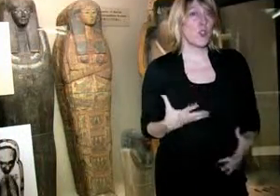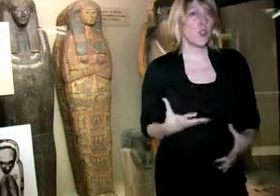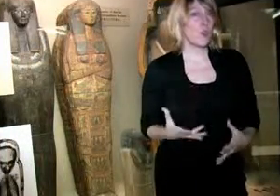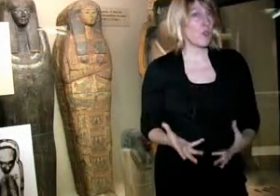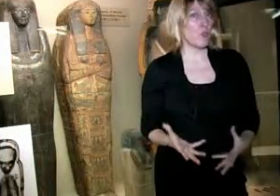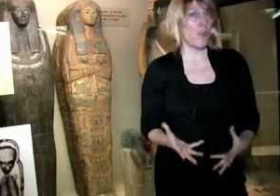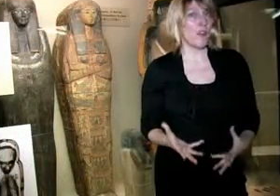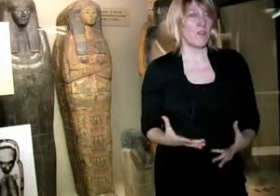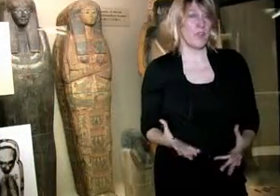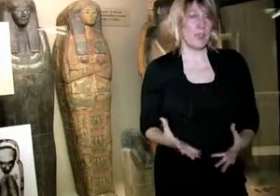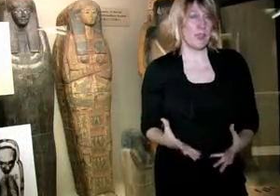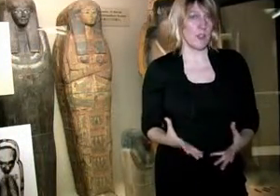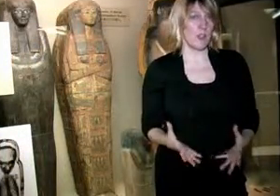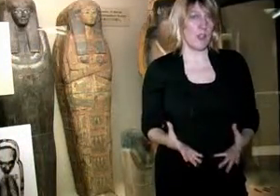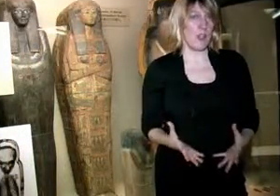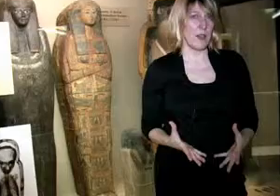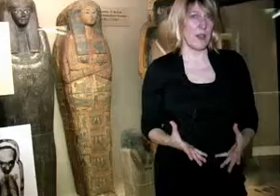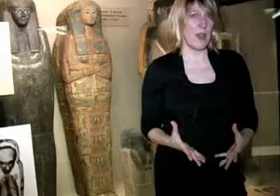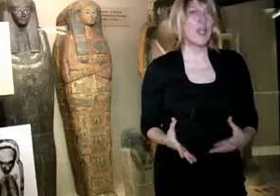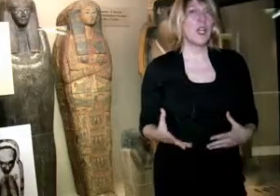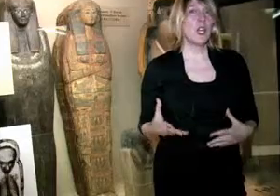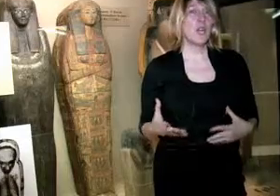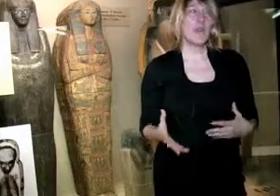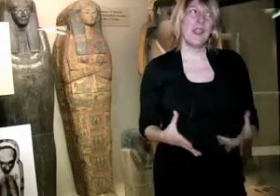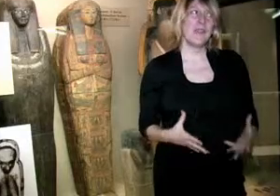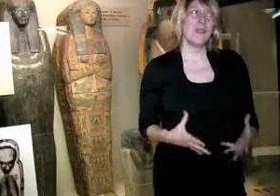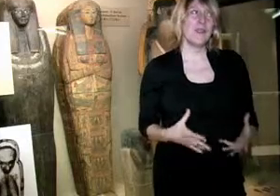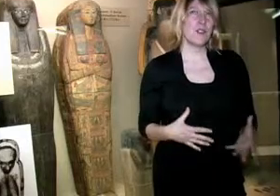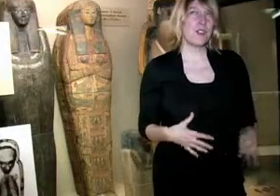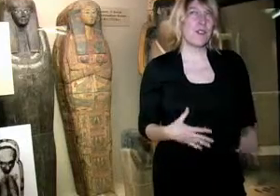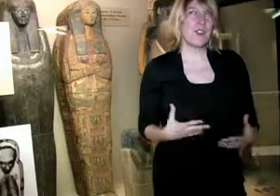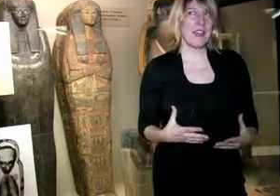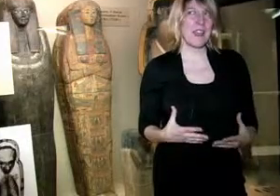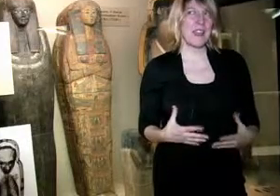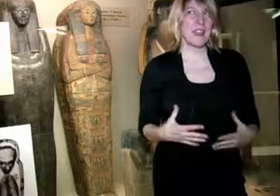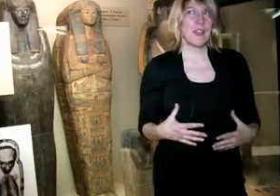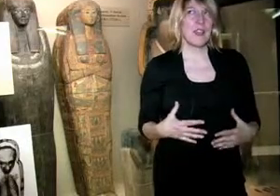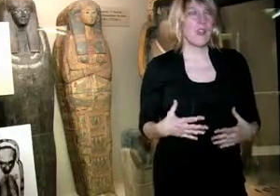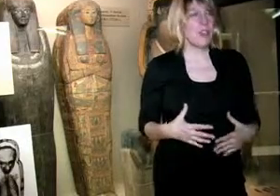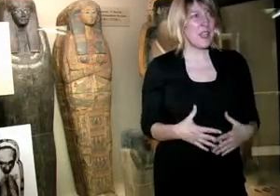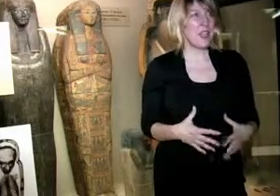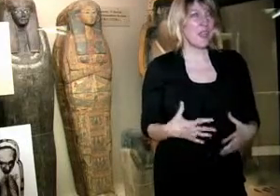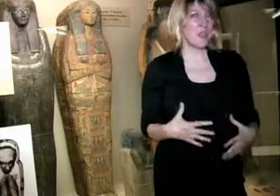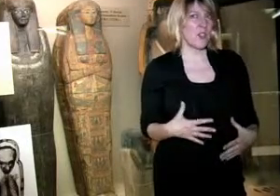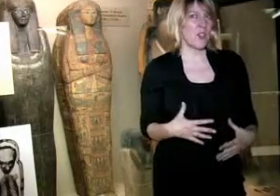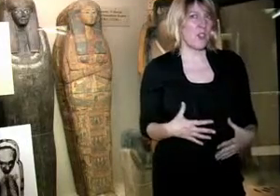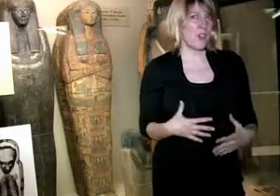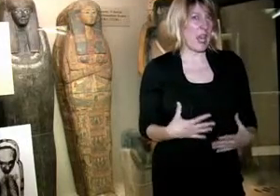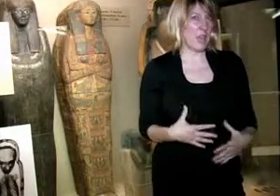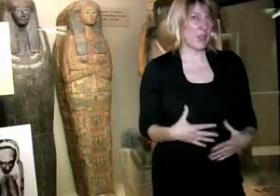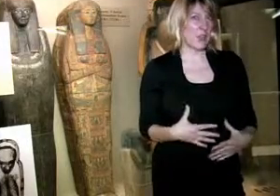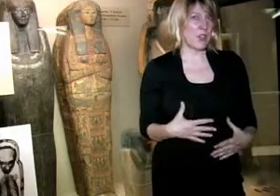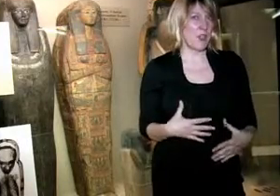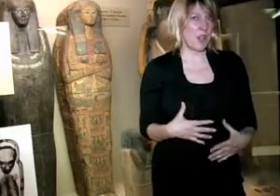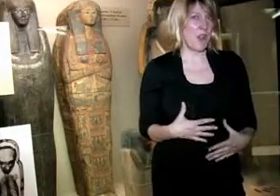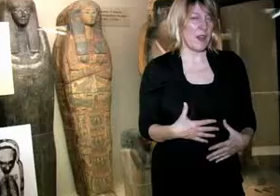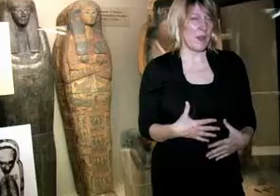internal soft things in the body, you made it so that the decomposition that happens to a dead body from